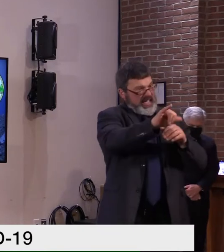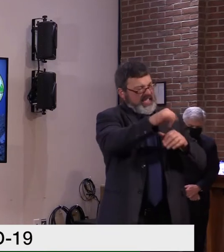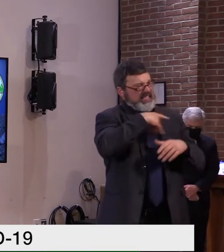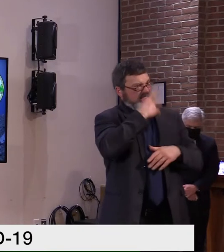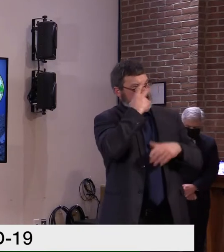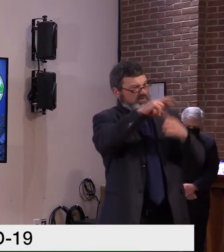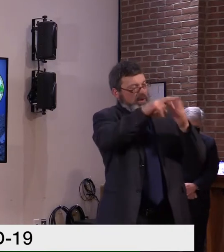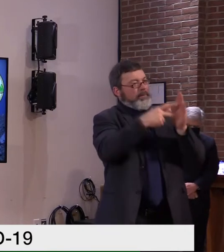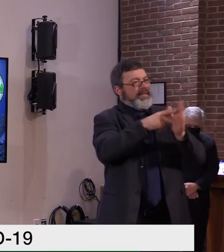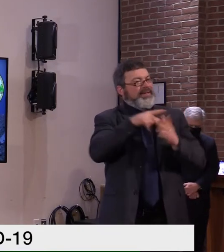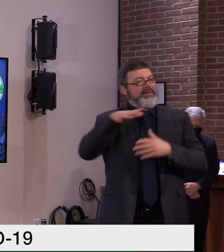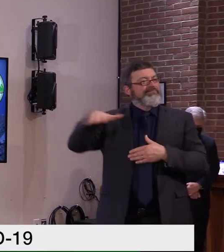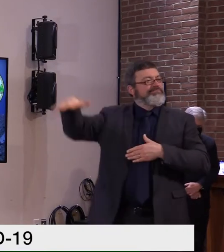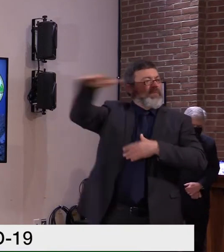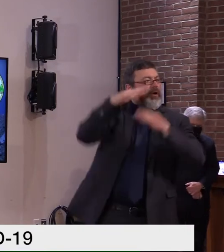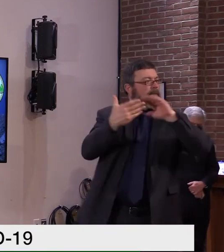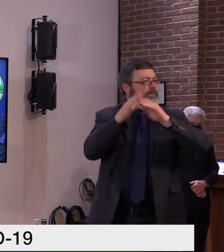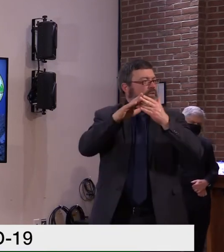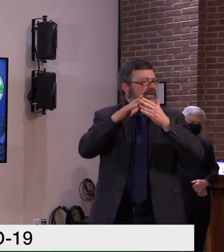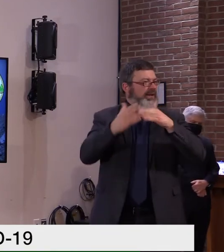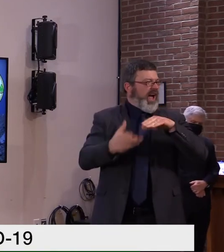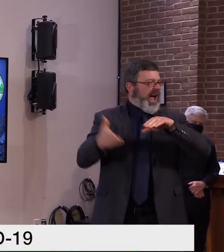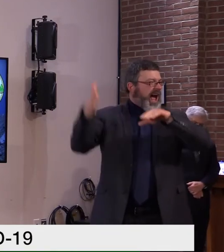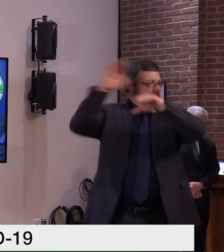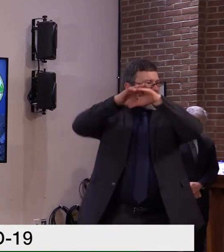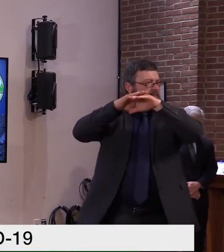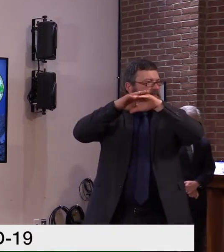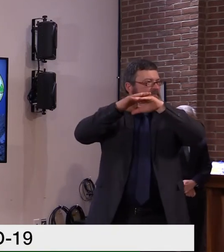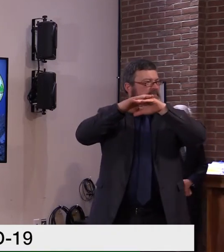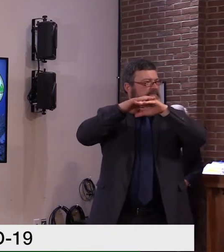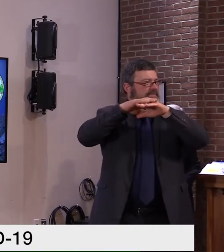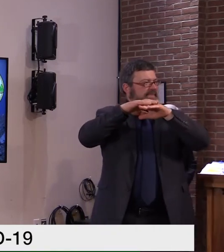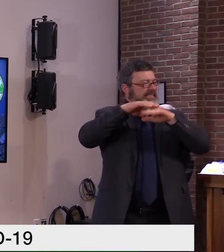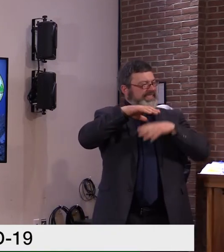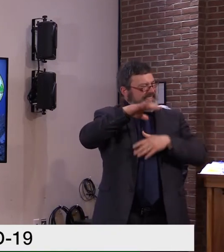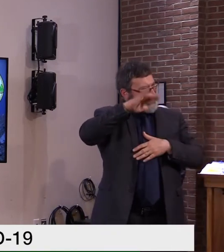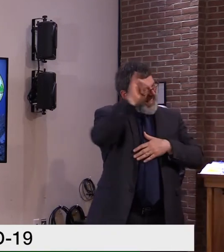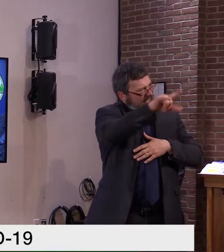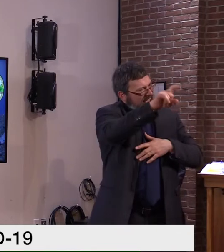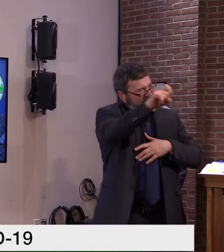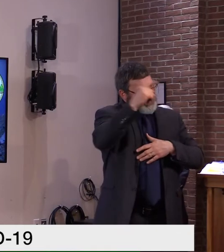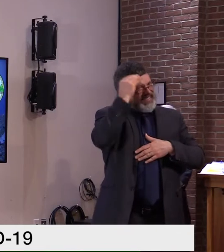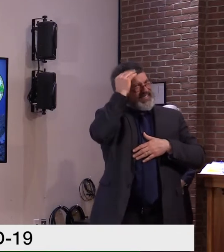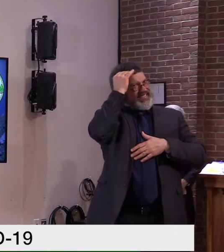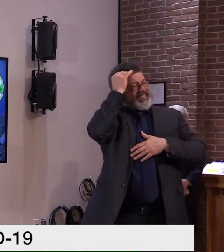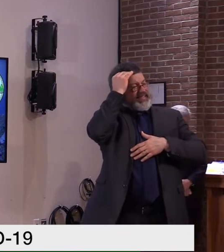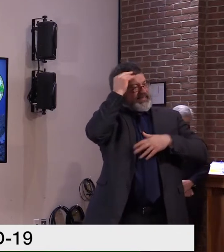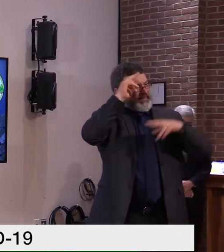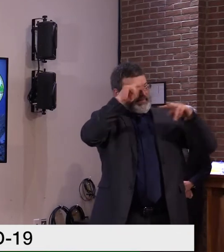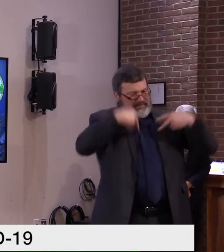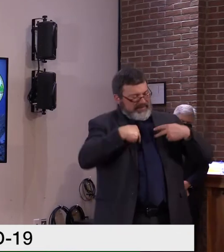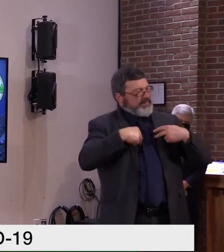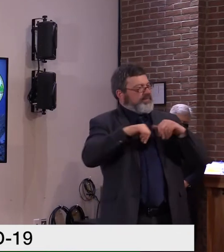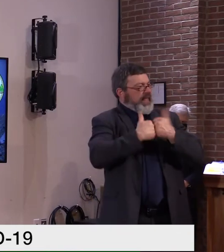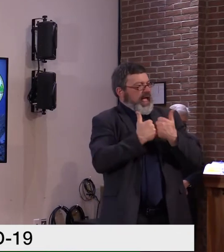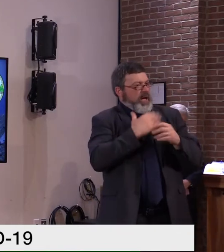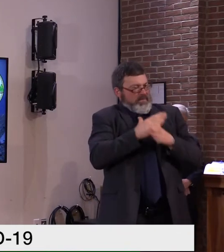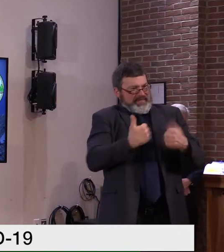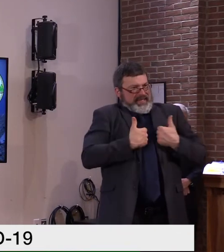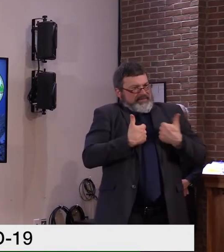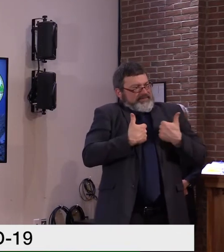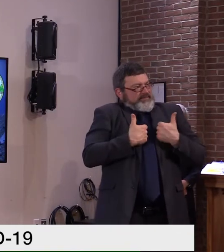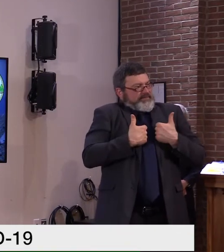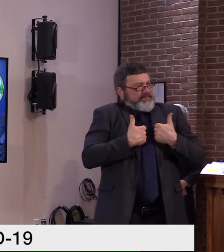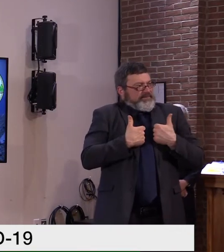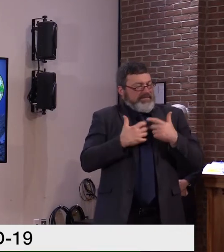key ways to prevent the transmission, which of course includes avoiding multiple household gatherings, no matter how